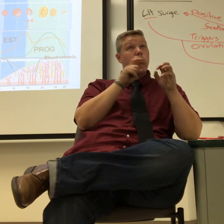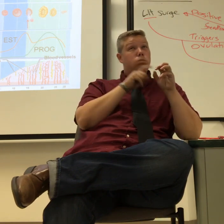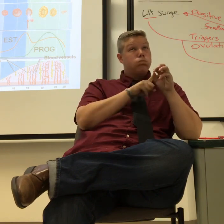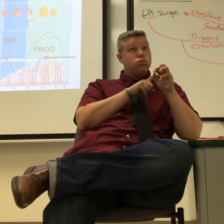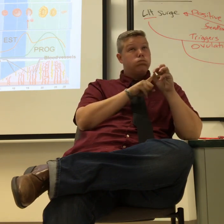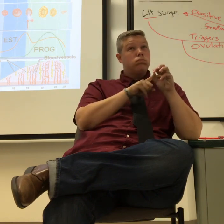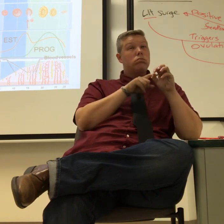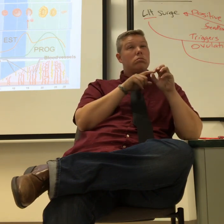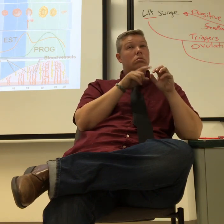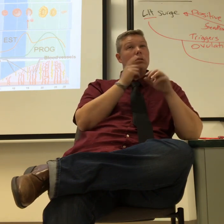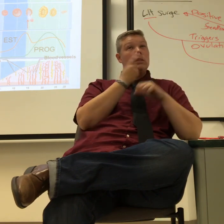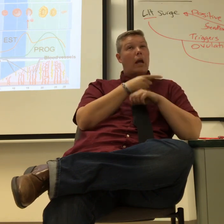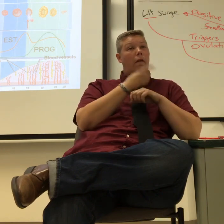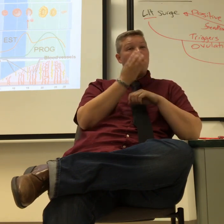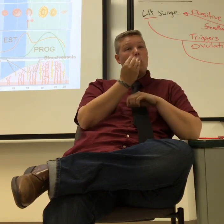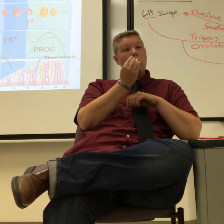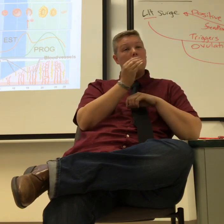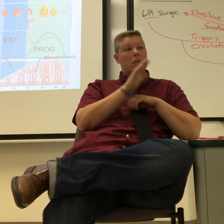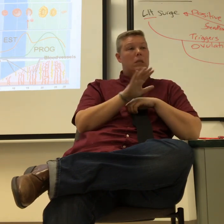day 14.